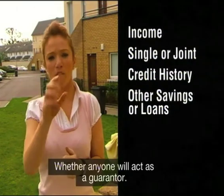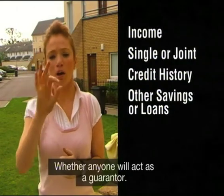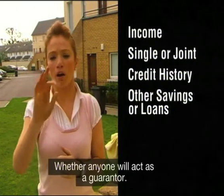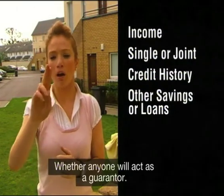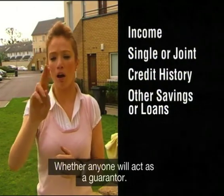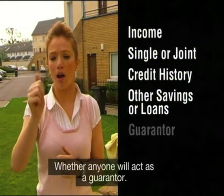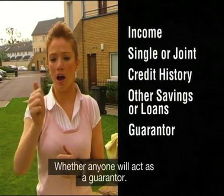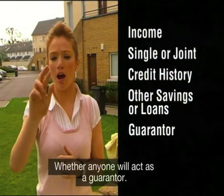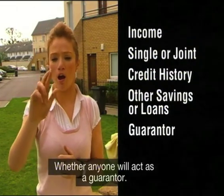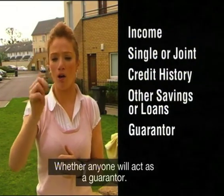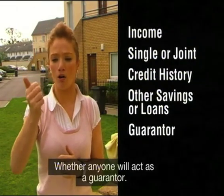whether anyone will act as a guarantor.